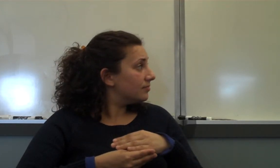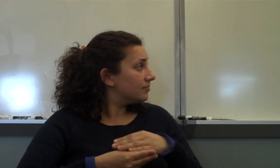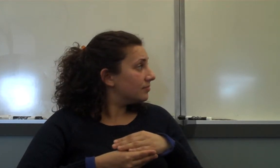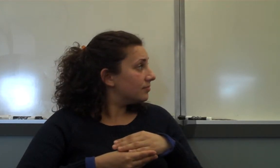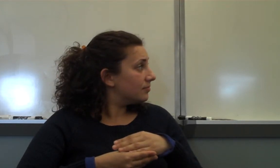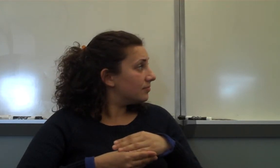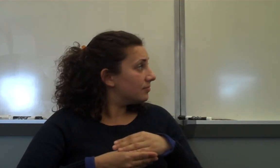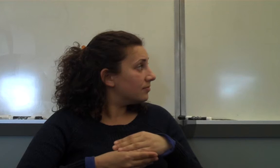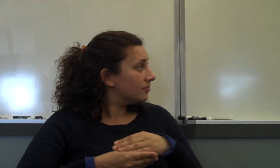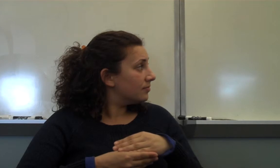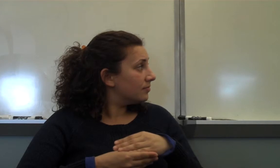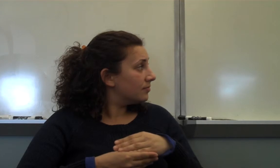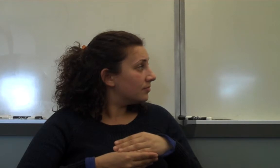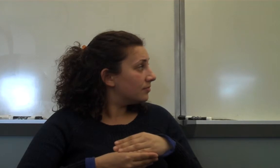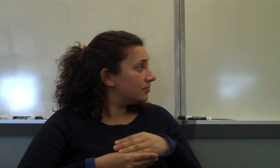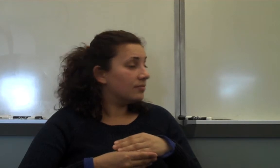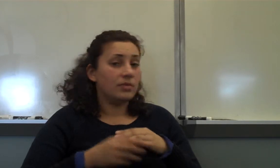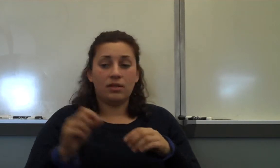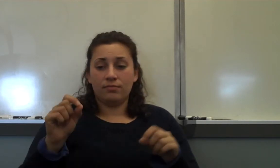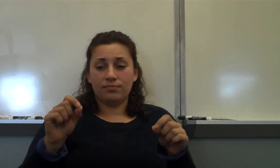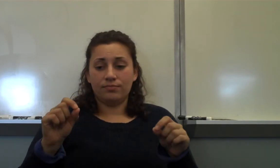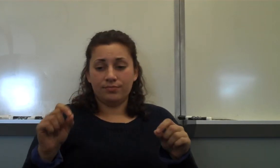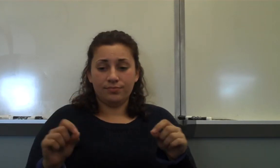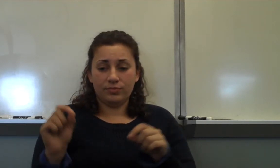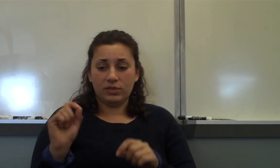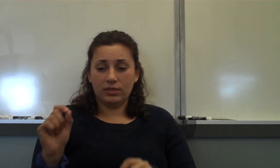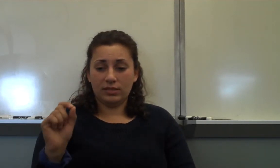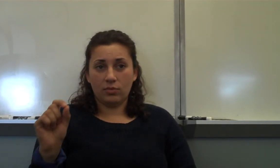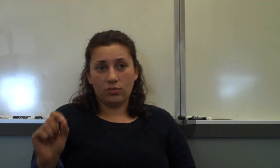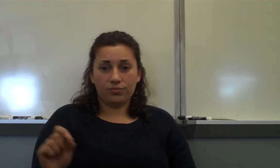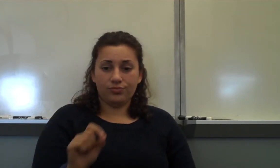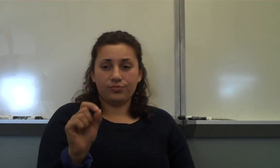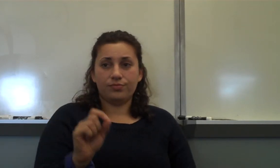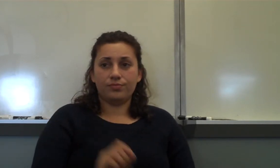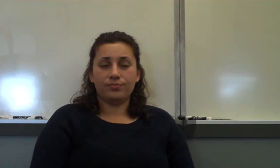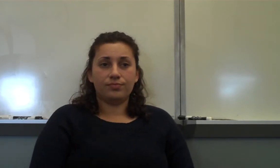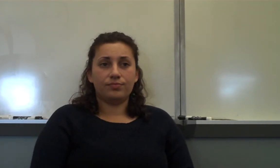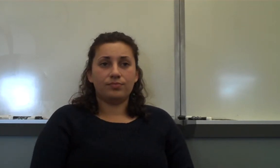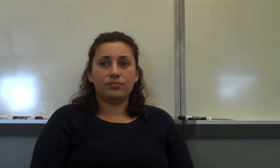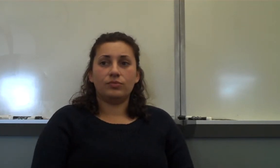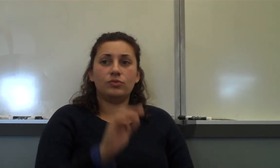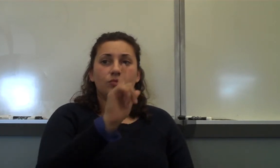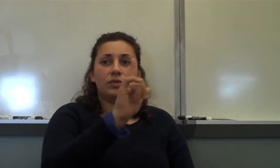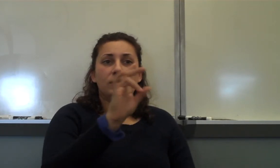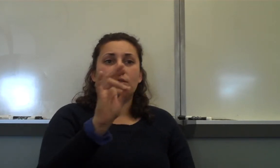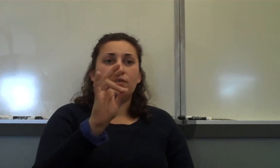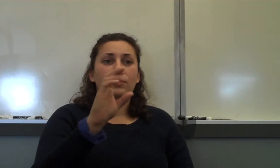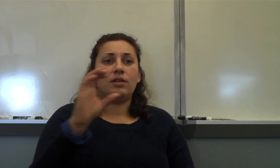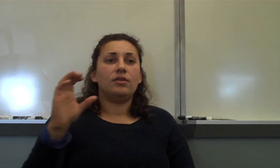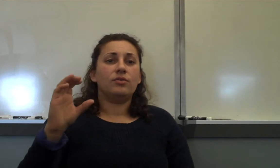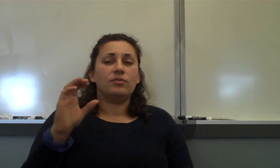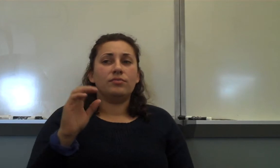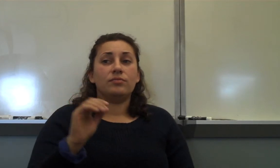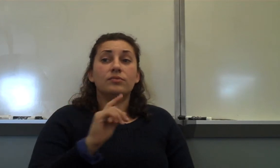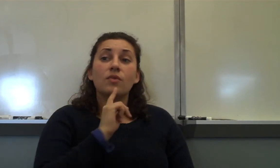Okay, shifted over by 1, 2,700. All right, now that's all fascinating. Obviously,